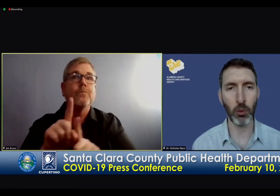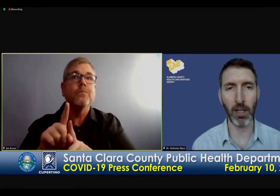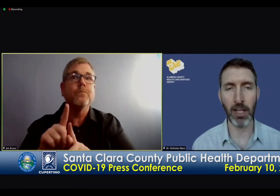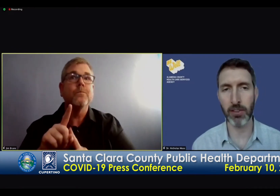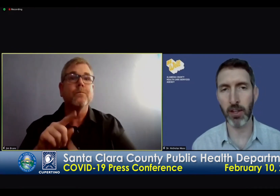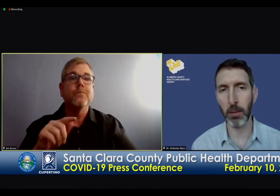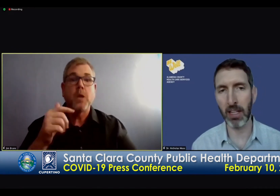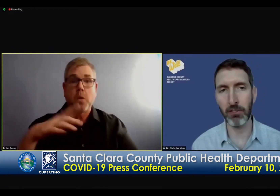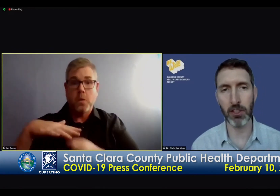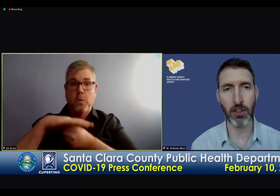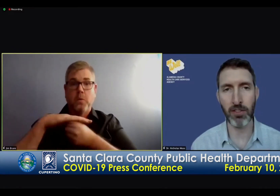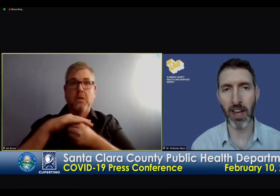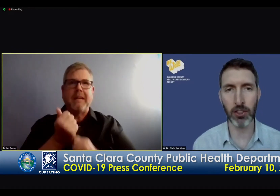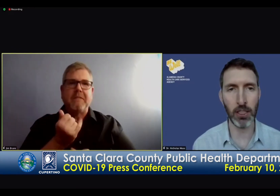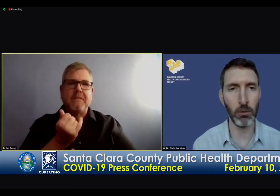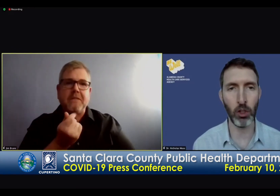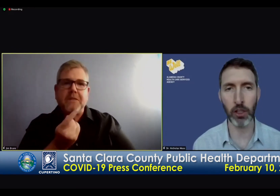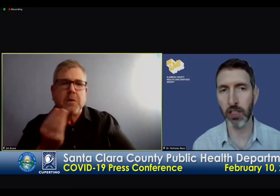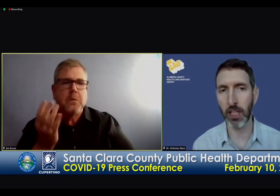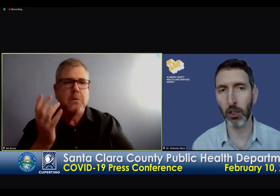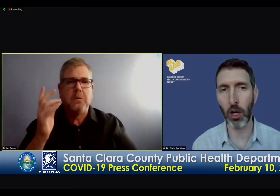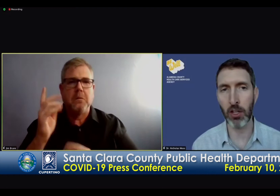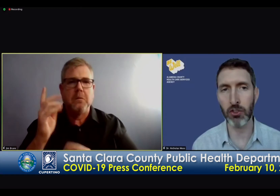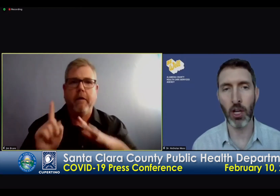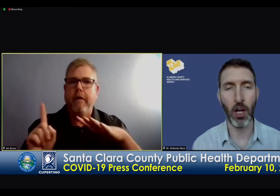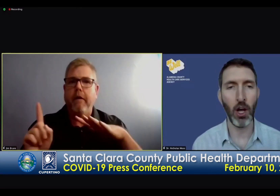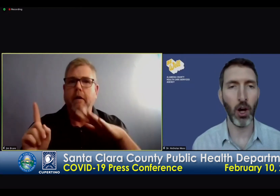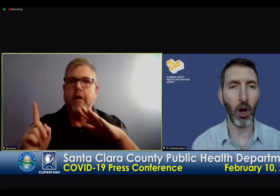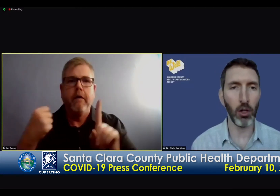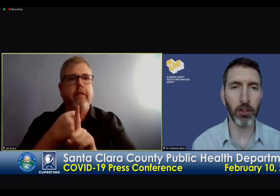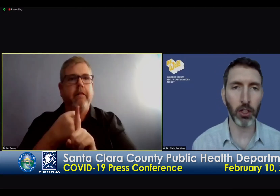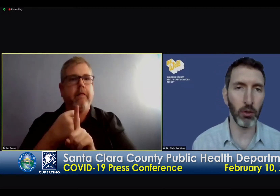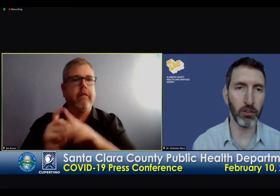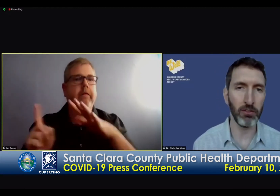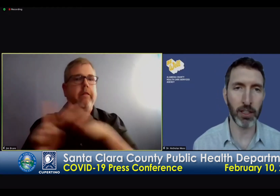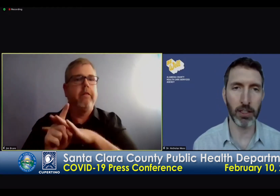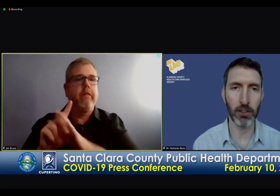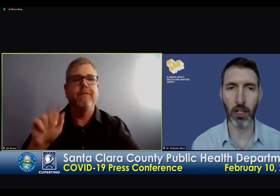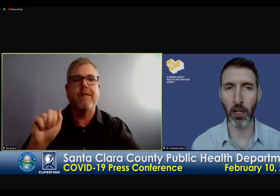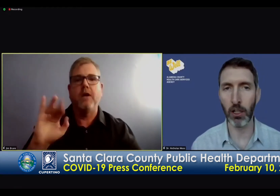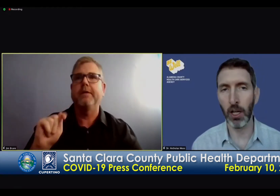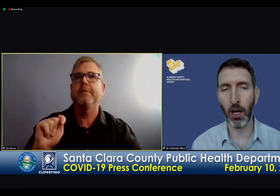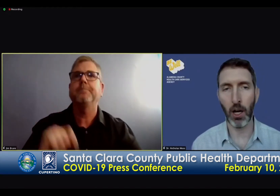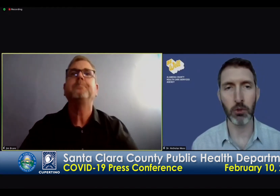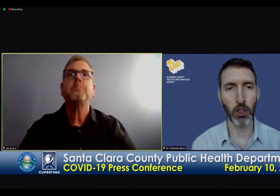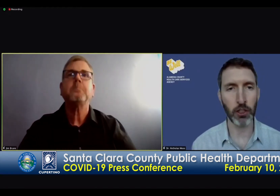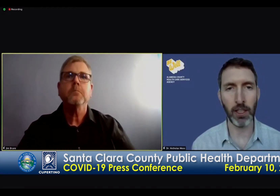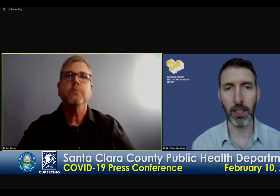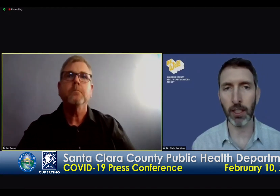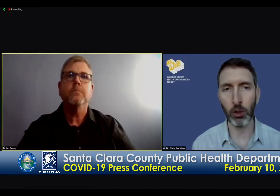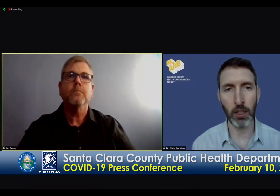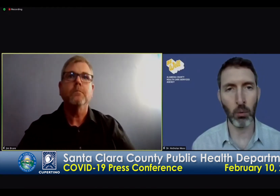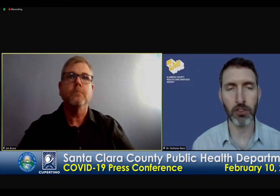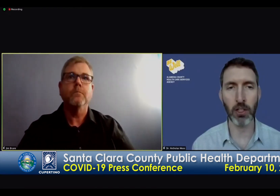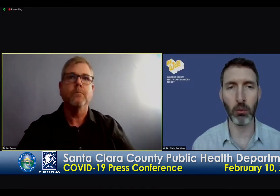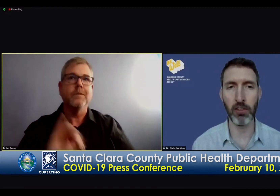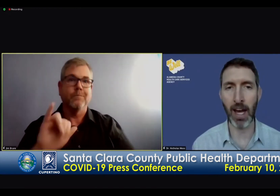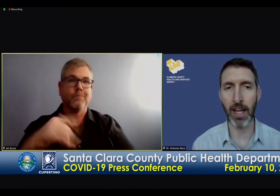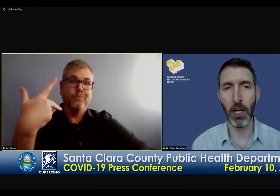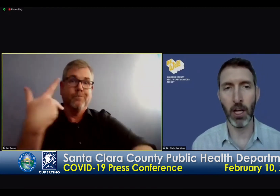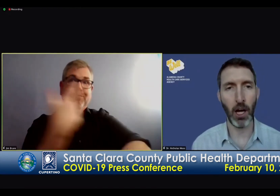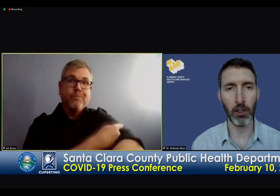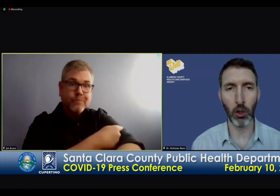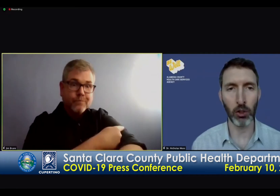to realize that the benefits of the vaccine will extend across all of the COVID variants that are circulating, including ones that we've